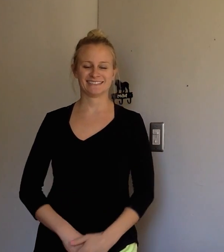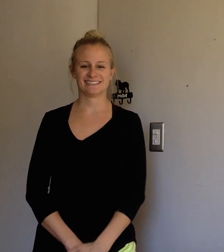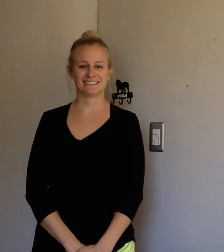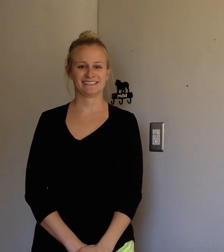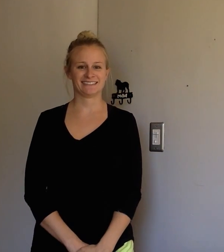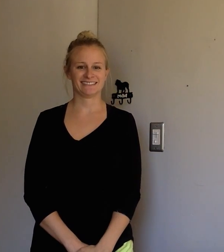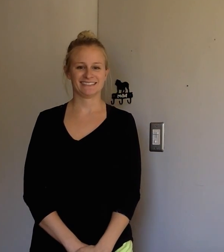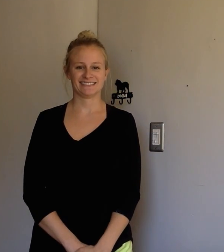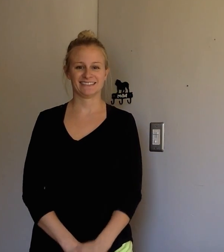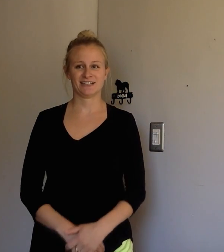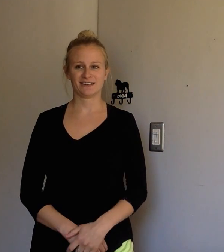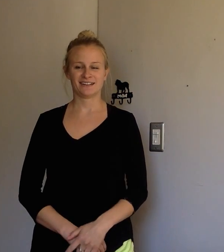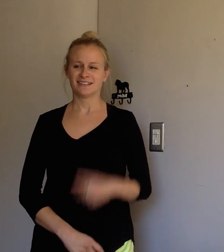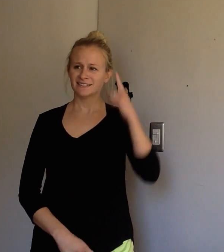out.